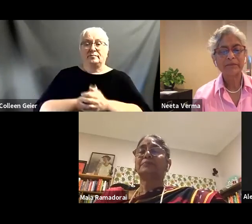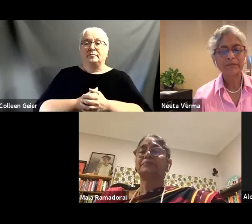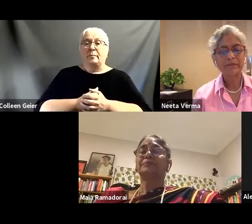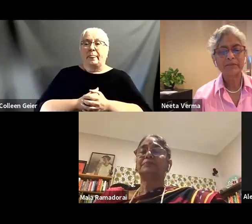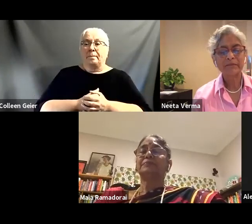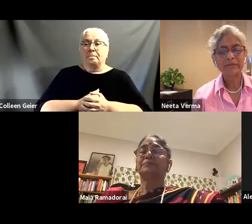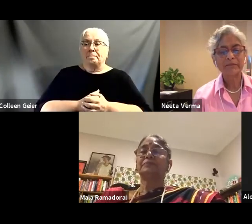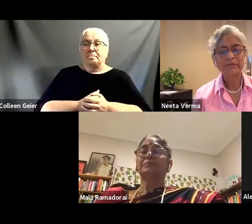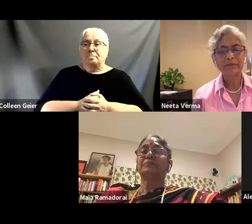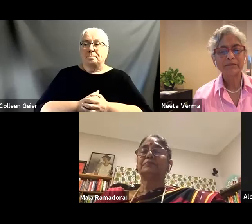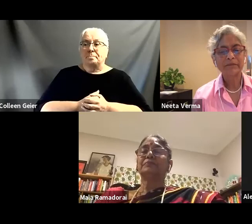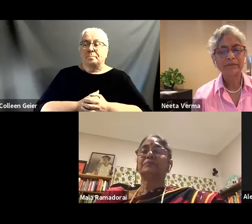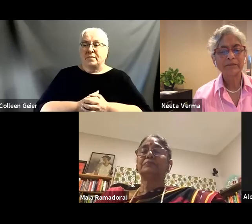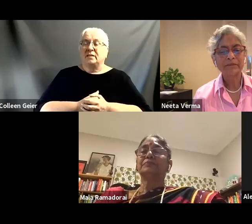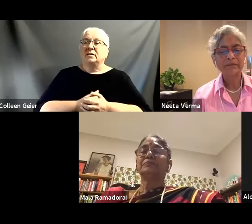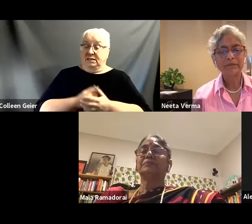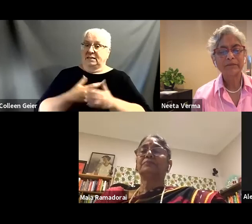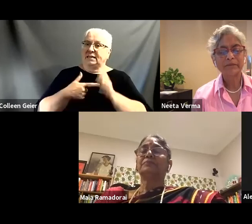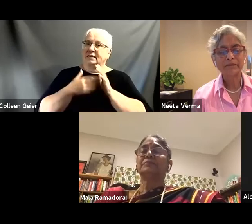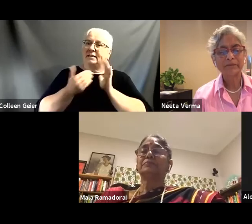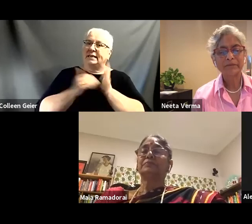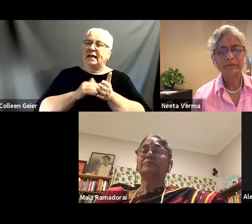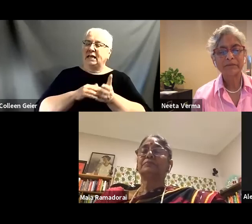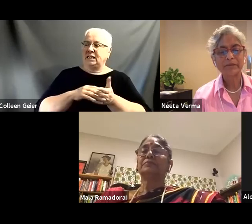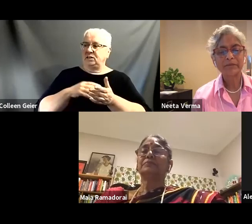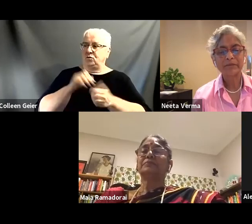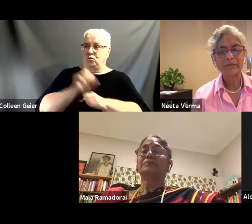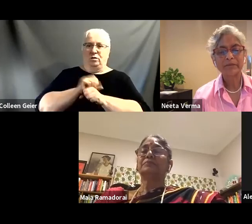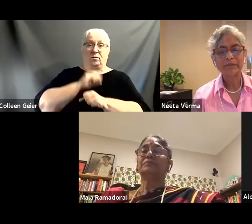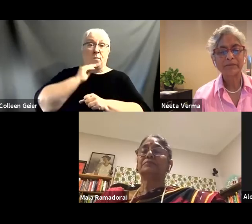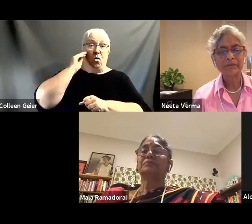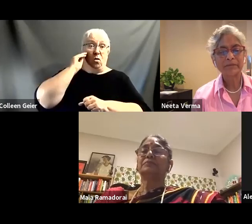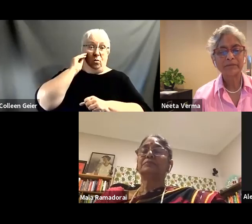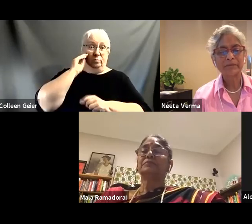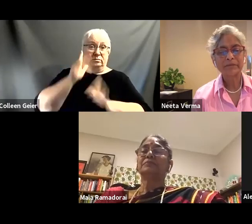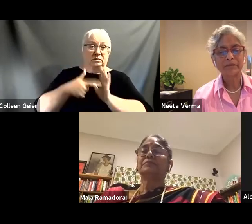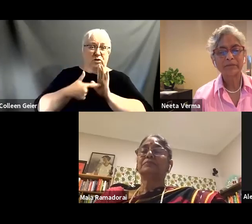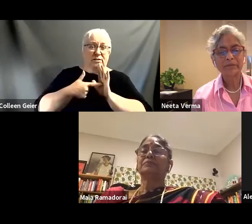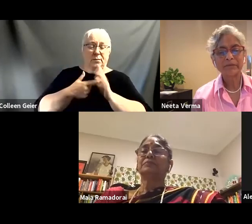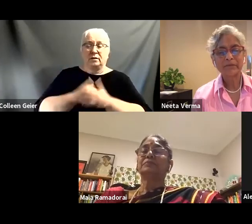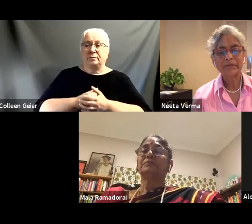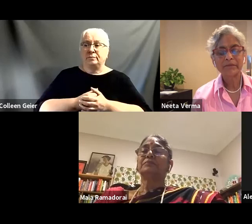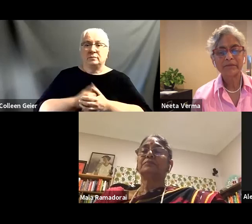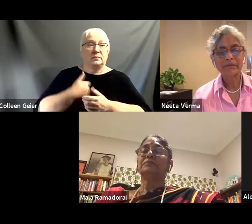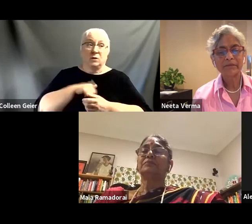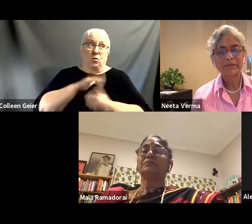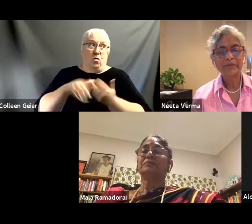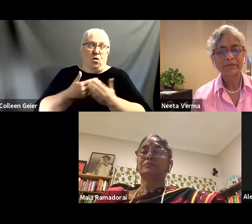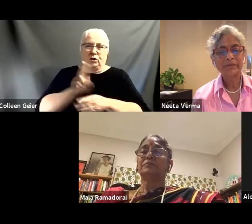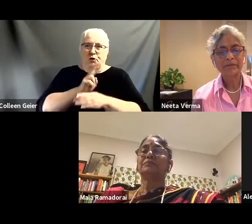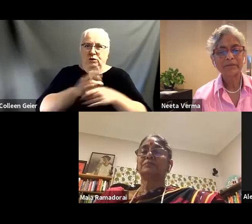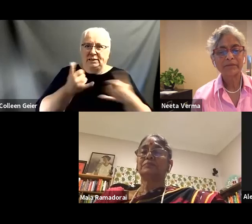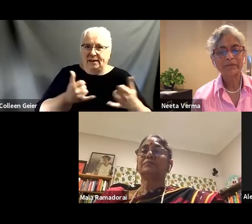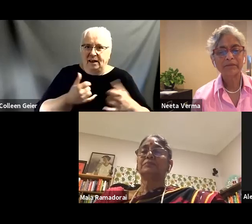opportunity of working from home and telecommunications, it's something that we've all utilized, and it's something that we see